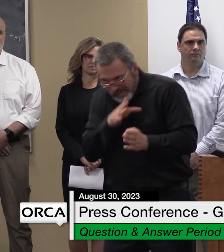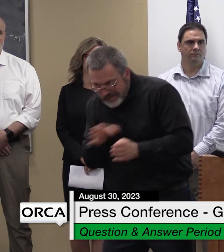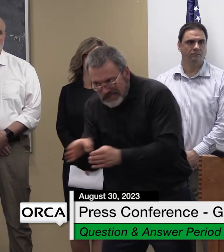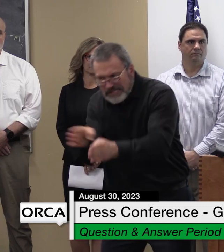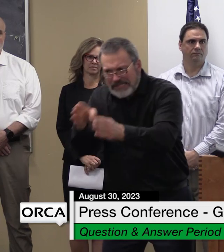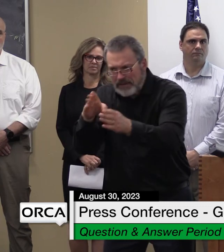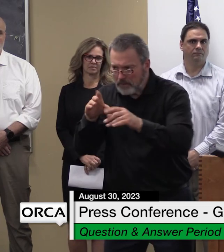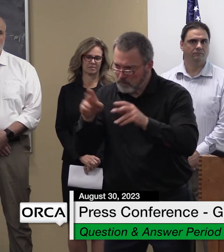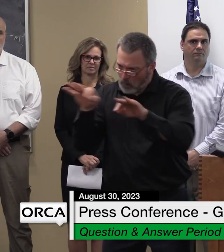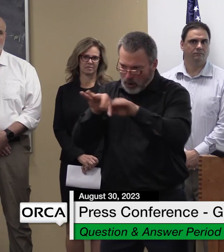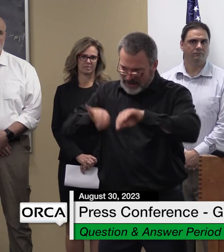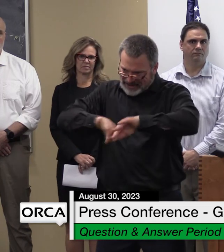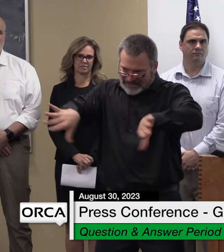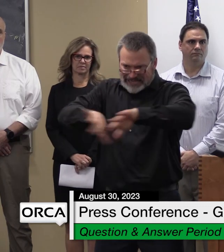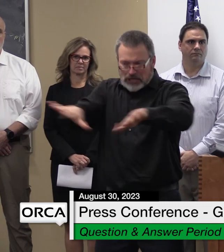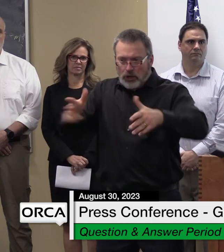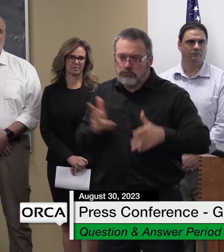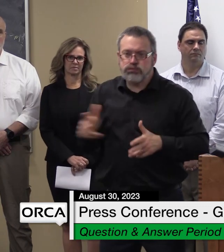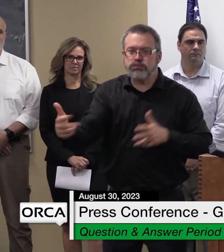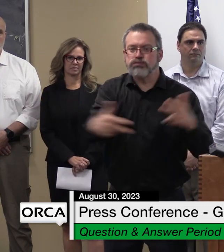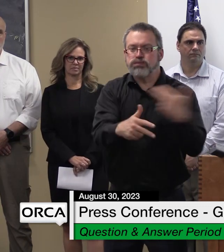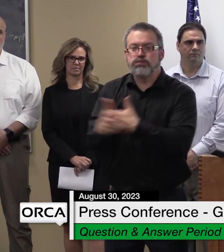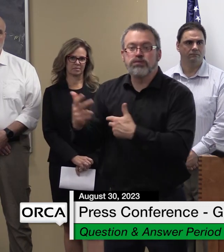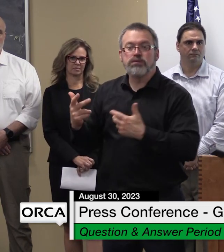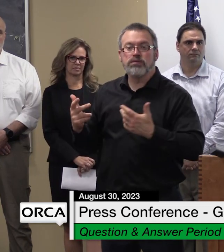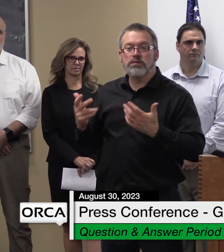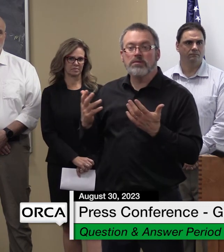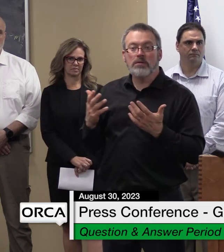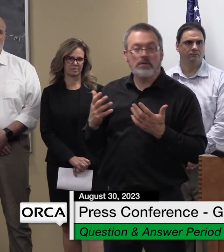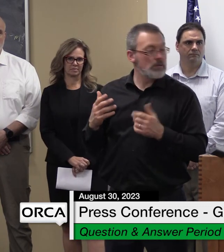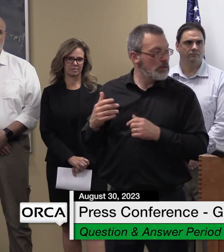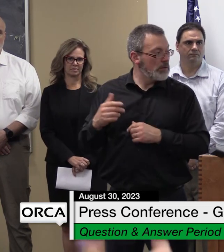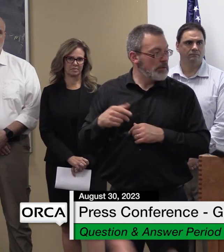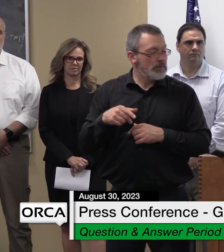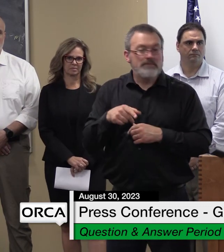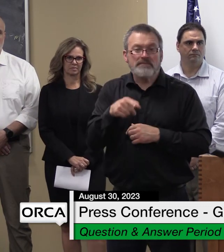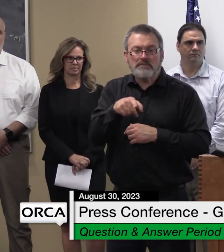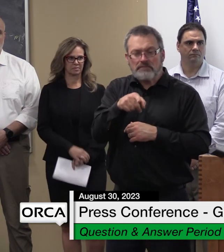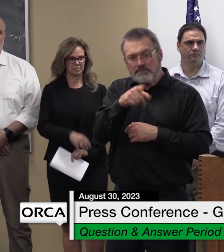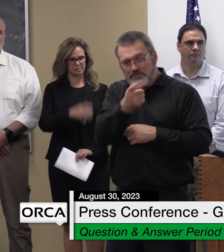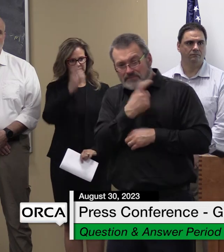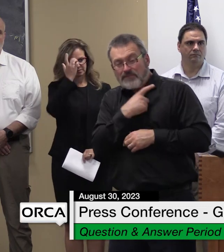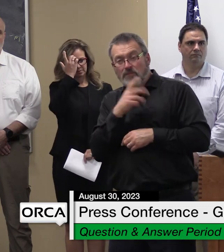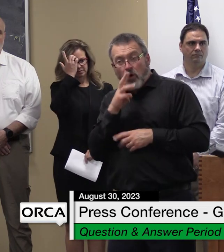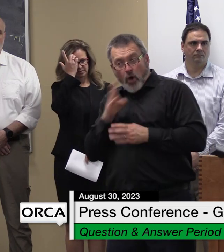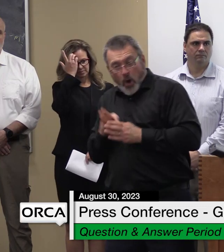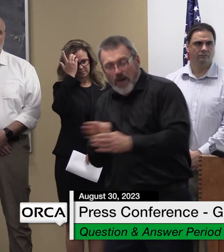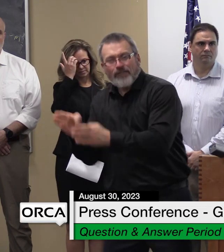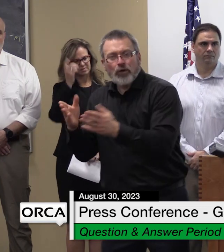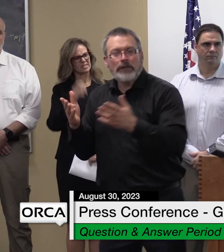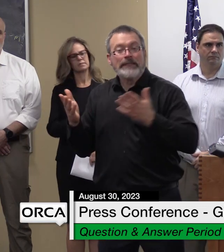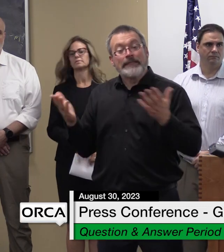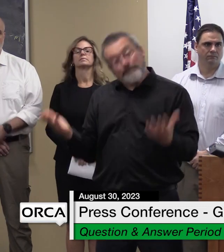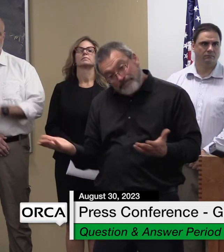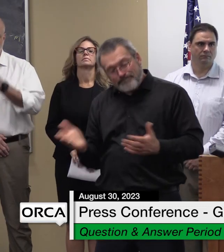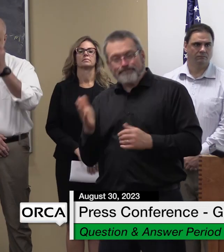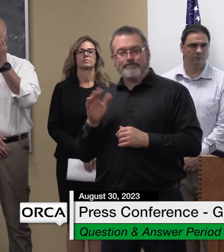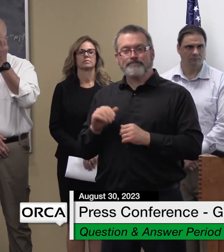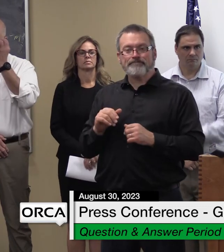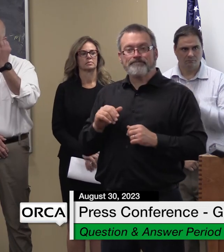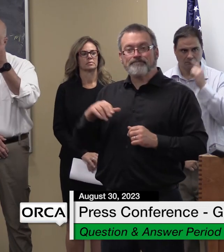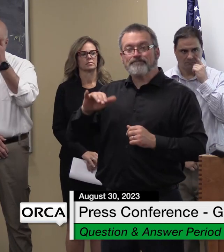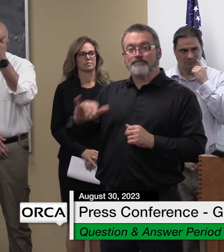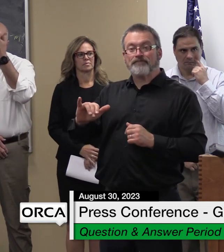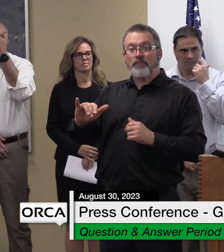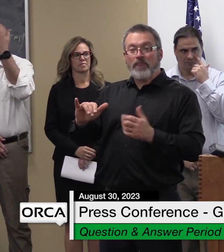about the other portion on the river corridors that you're speaking about, but that might be maybe